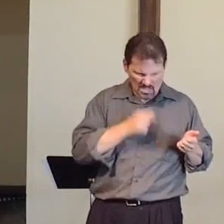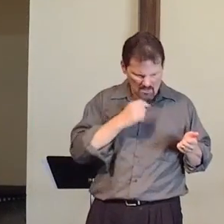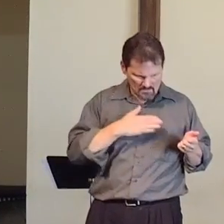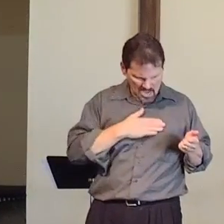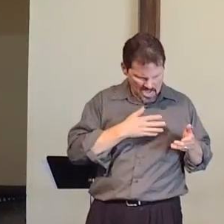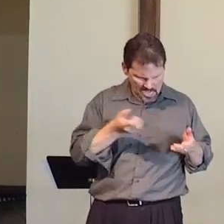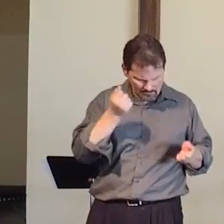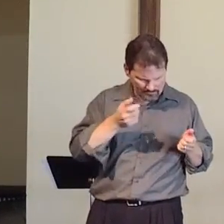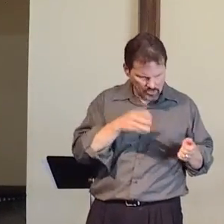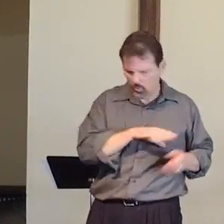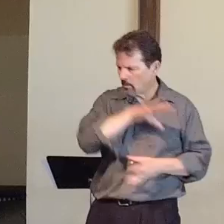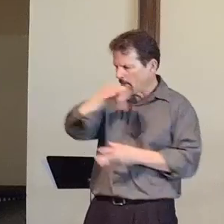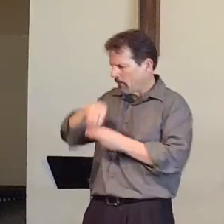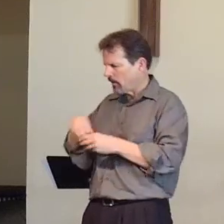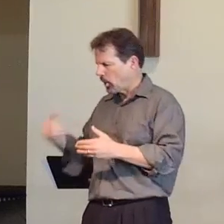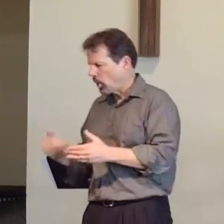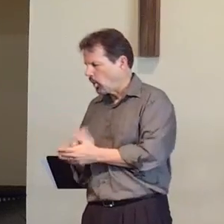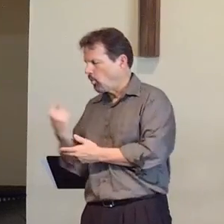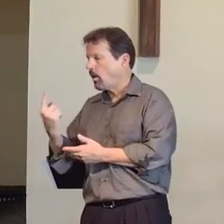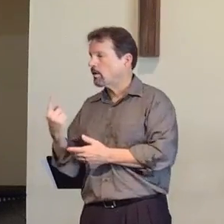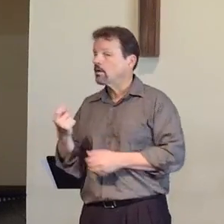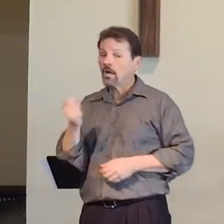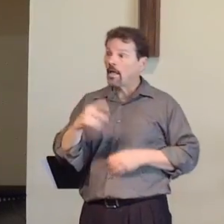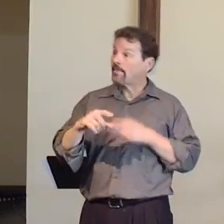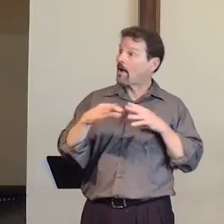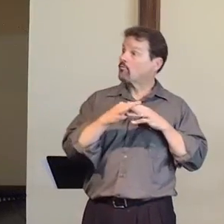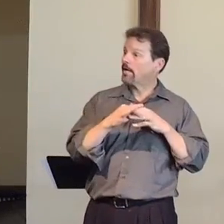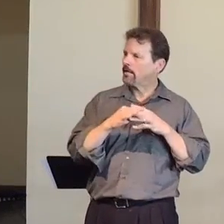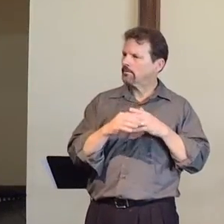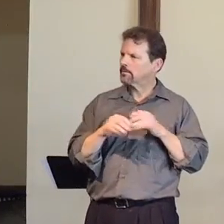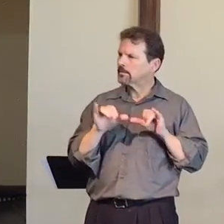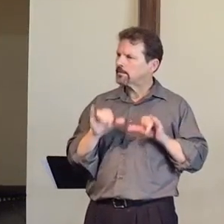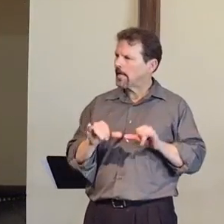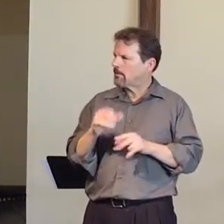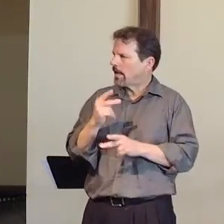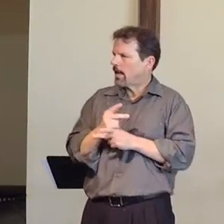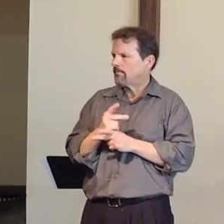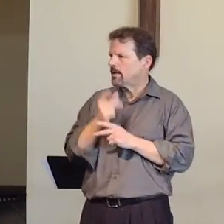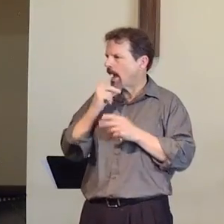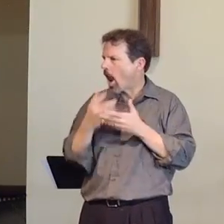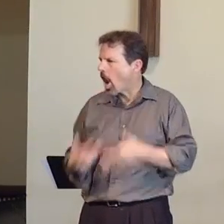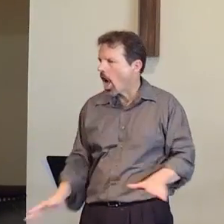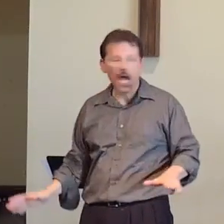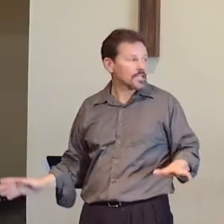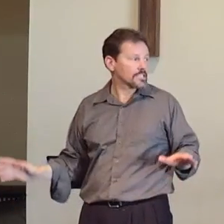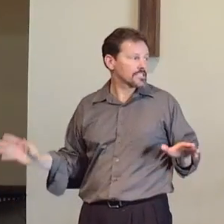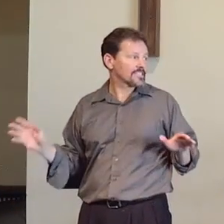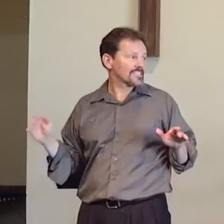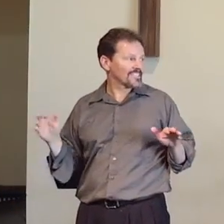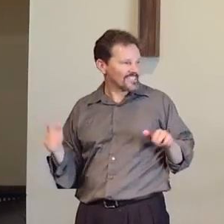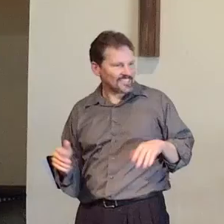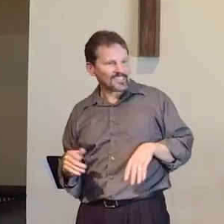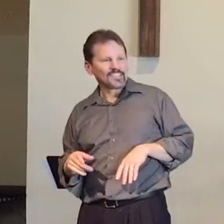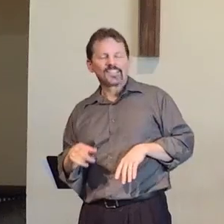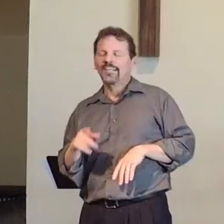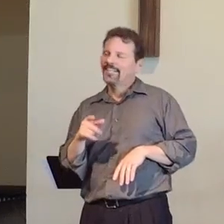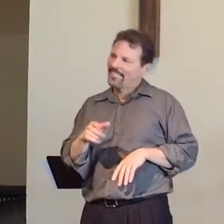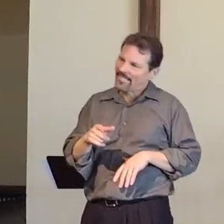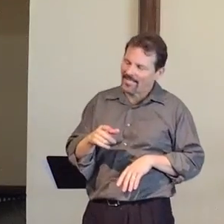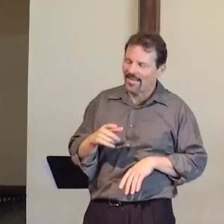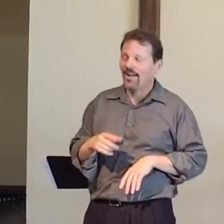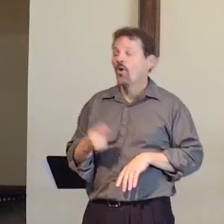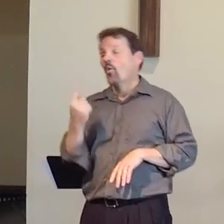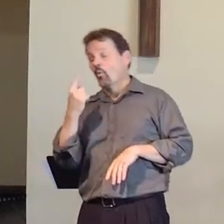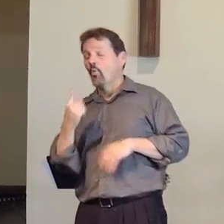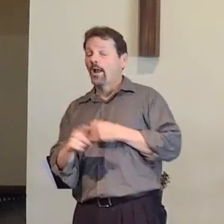it's survived every single purge. And I don't even have a picture of my boys, Greg and Ellen. However, the ring has